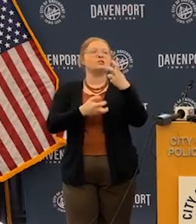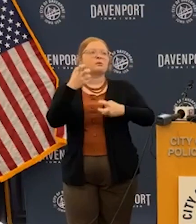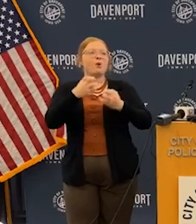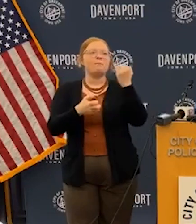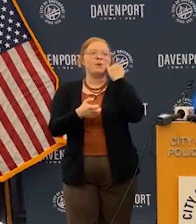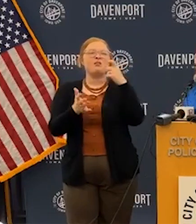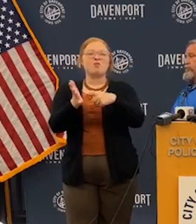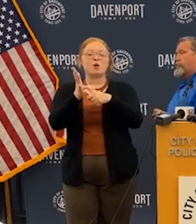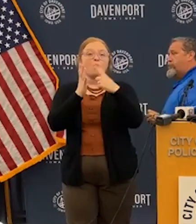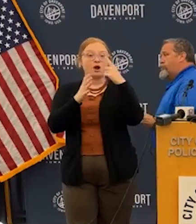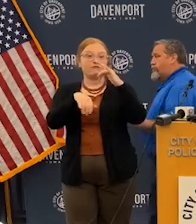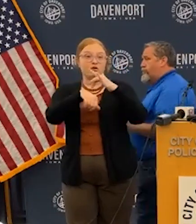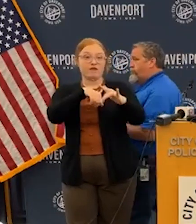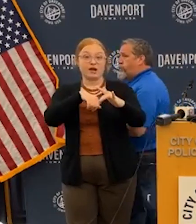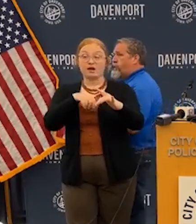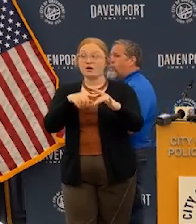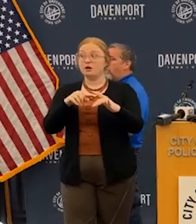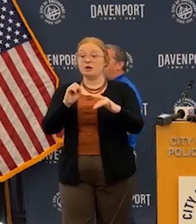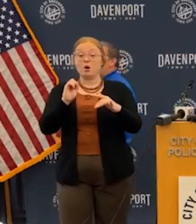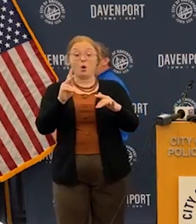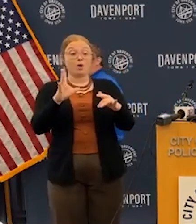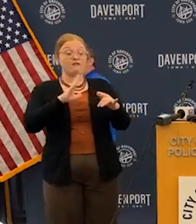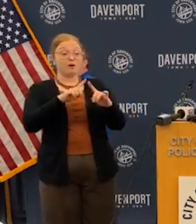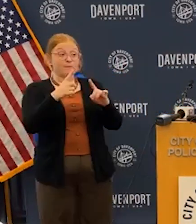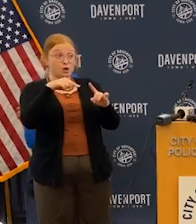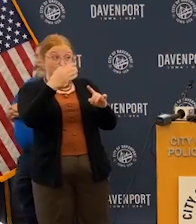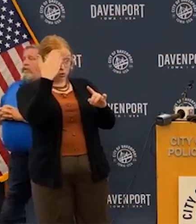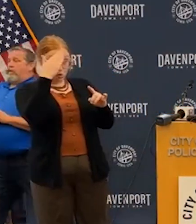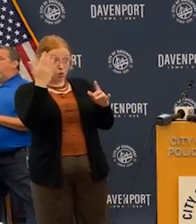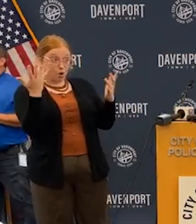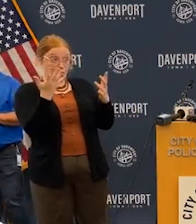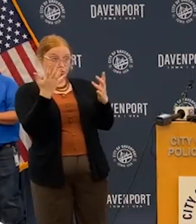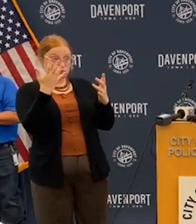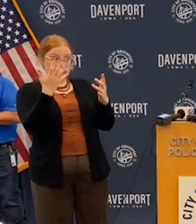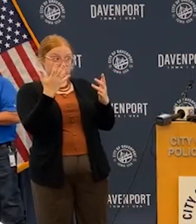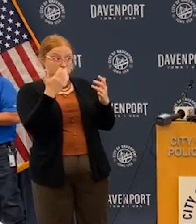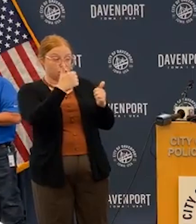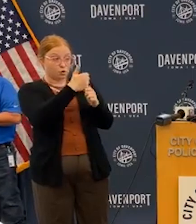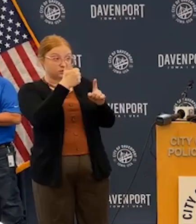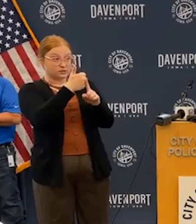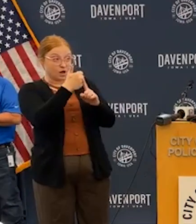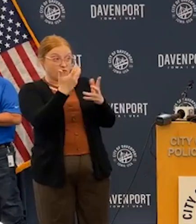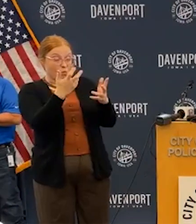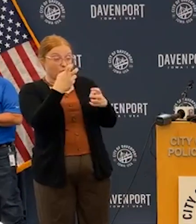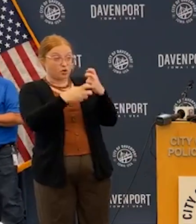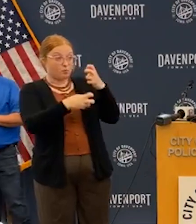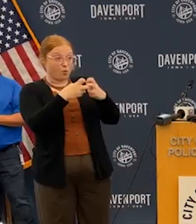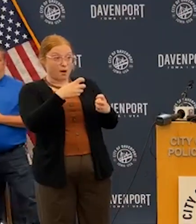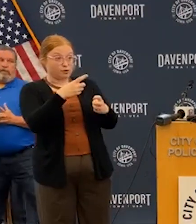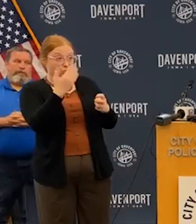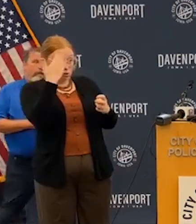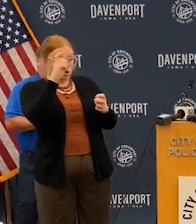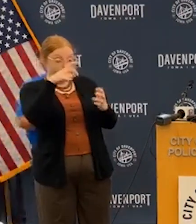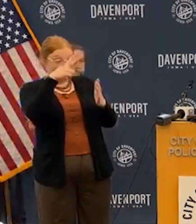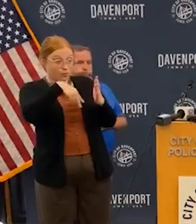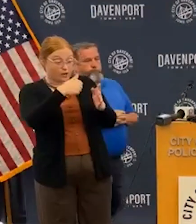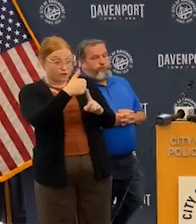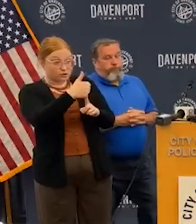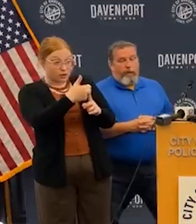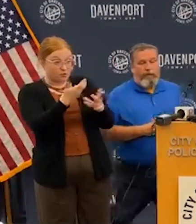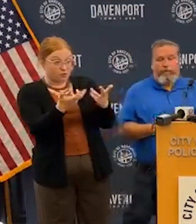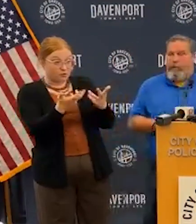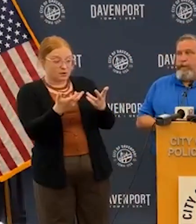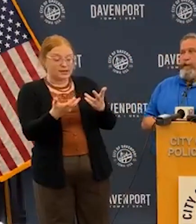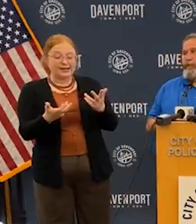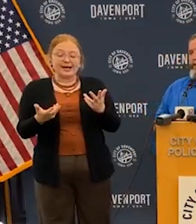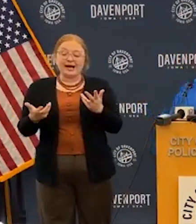of your head what the issues were that required them to be vacated. Off the top of my head, no, it was an 80-unit